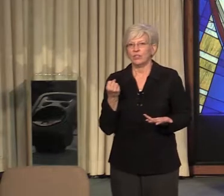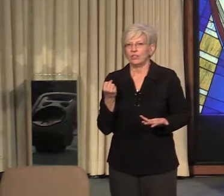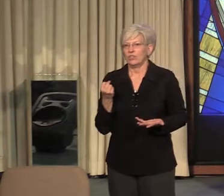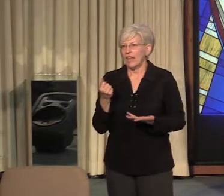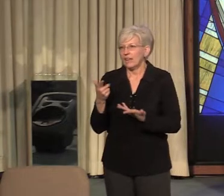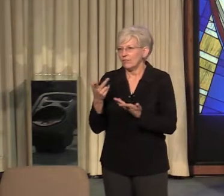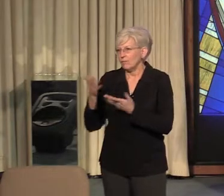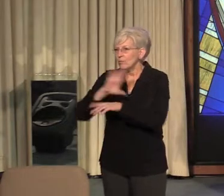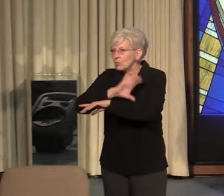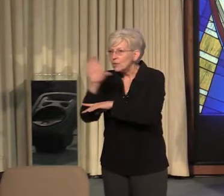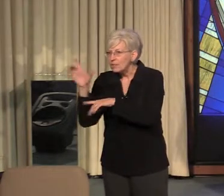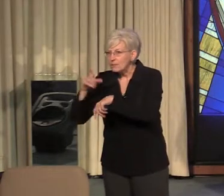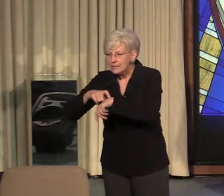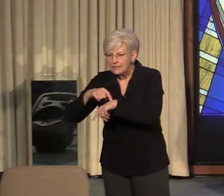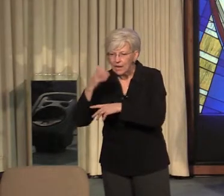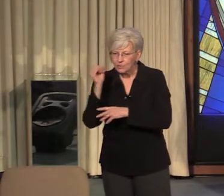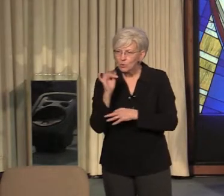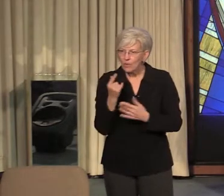boys.